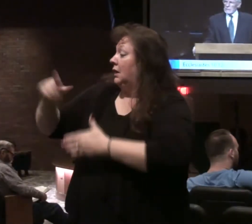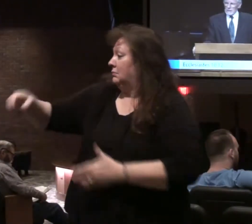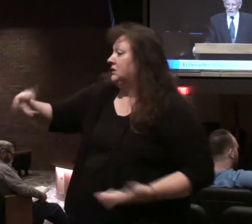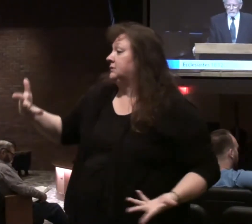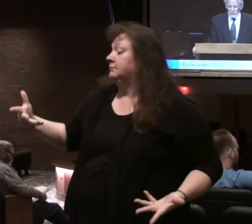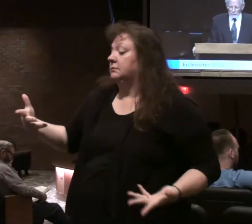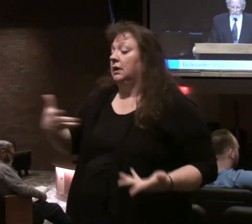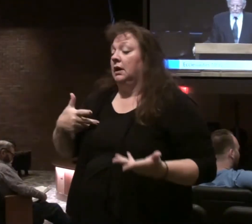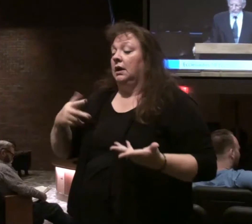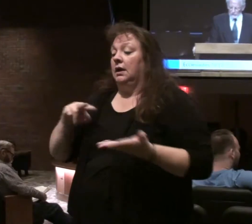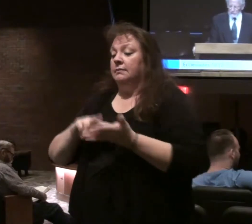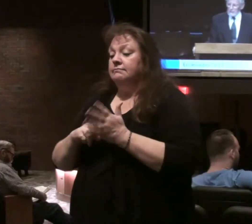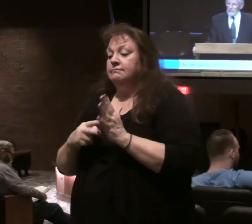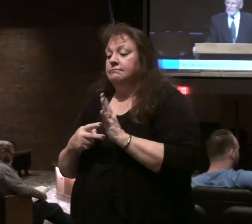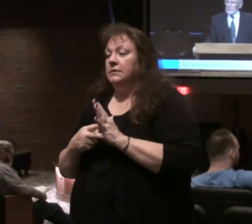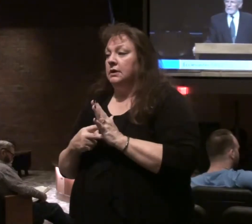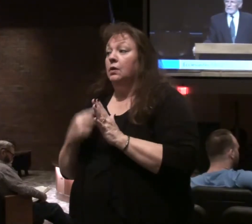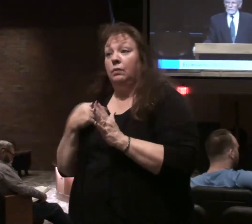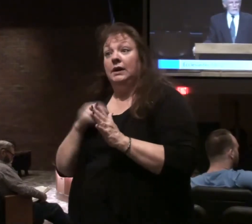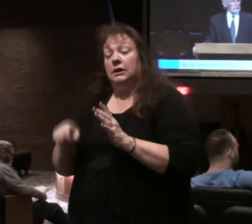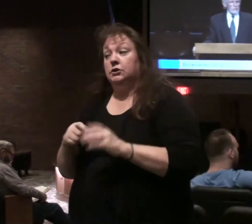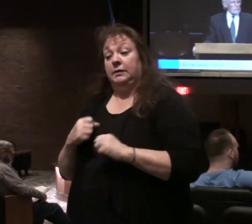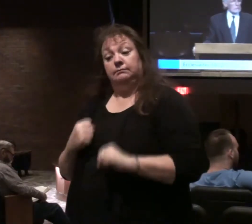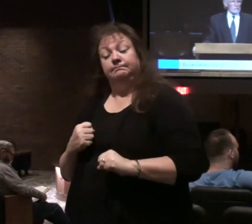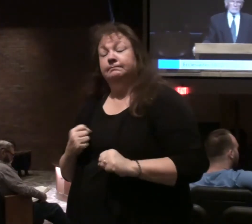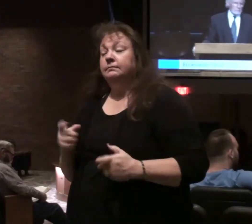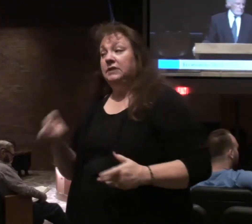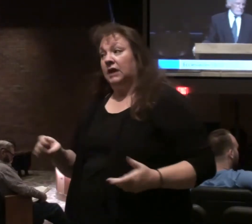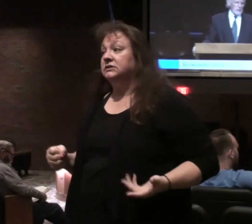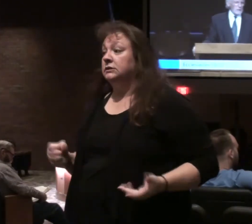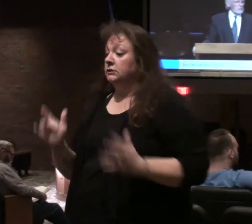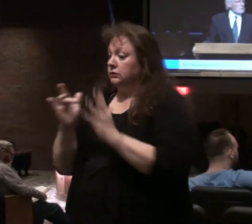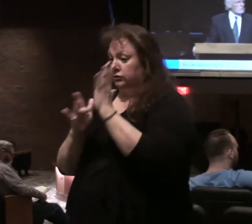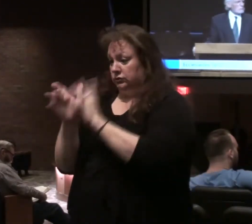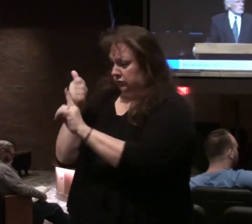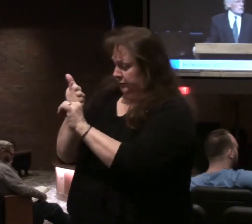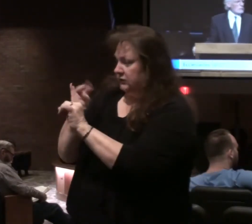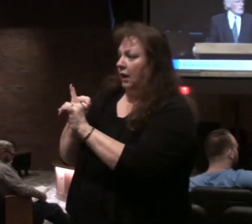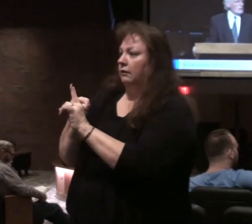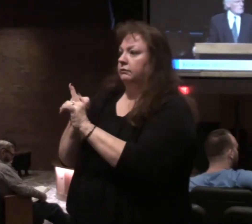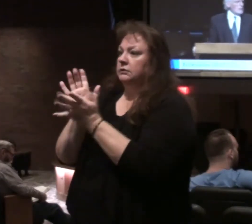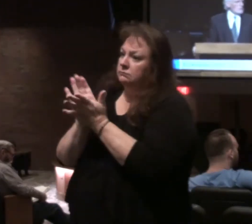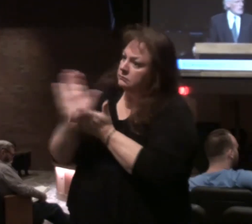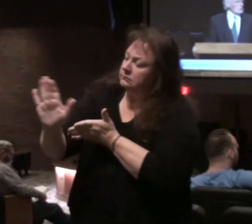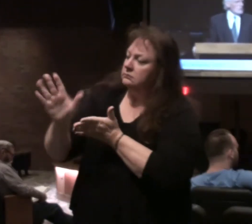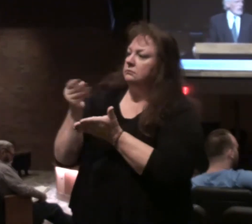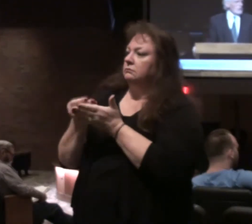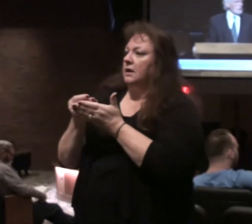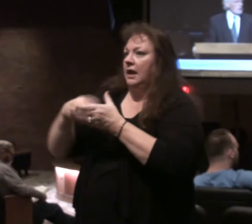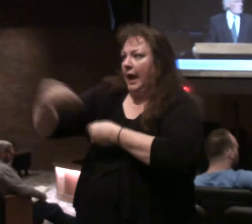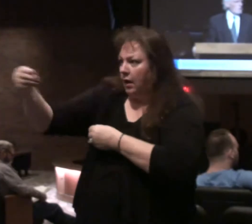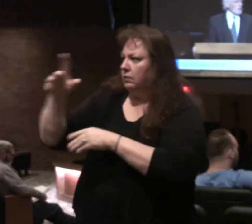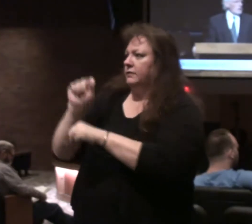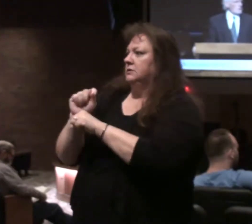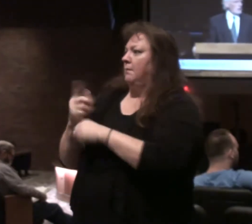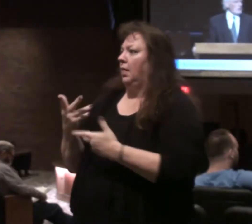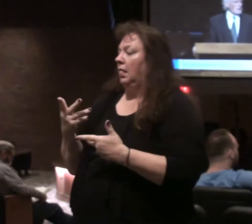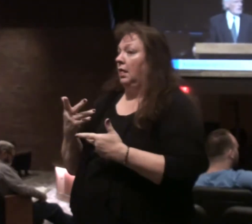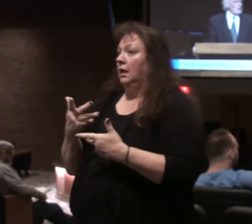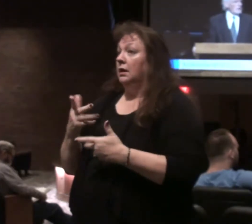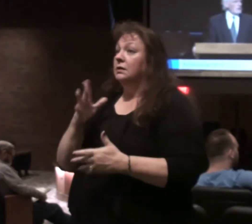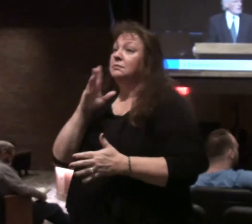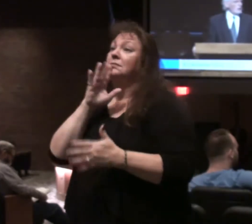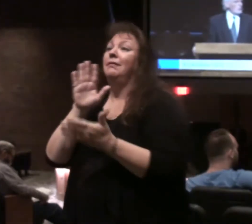That doesn't mean times we don't firm. Jesus, drove the money changers out of the temple. That doesn't